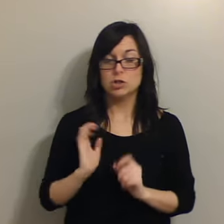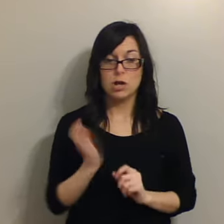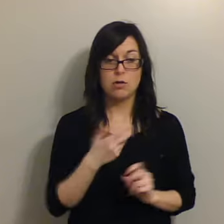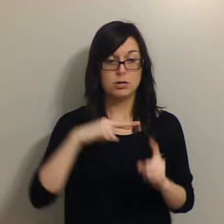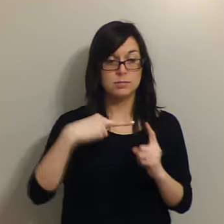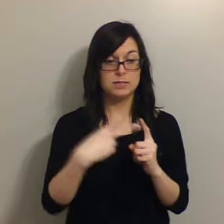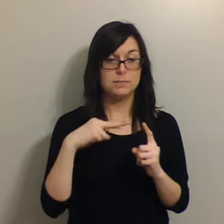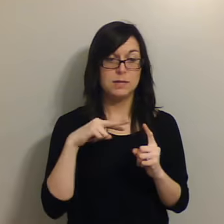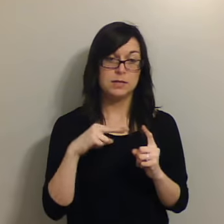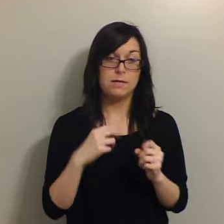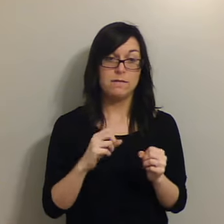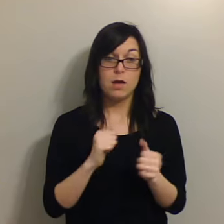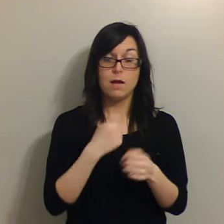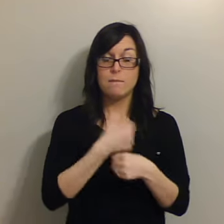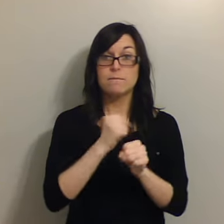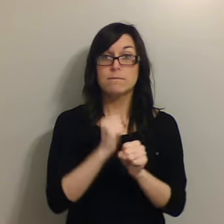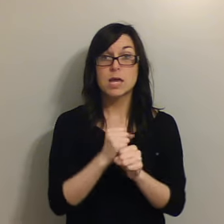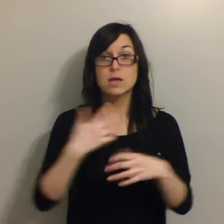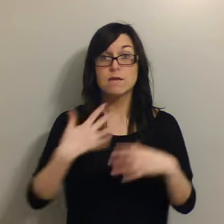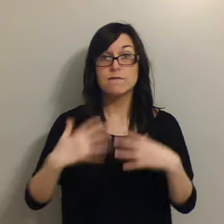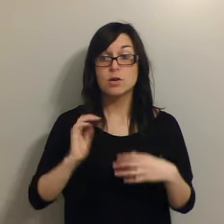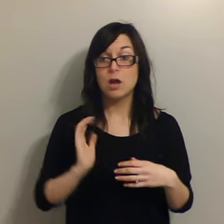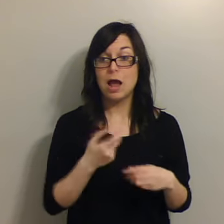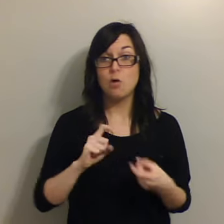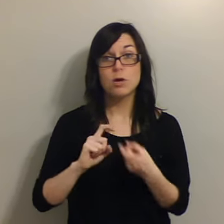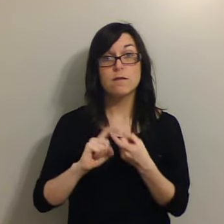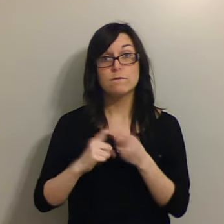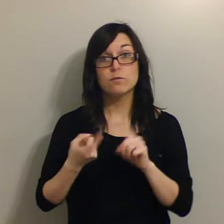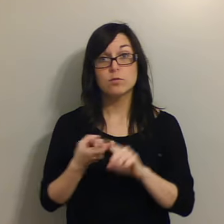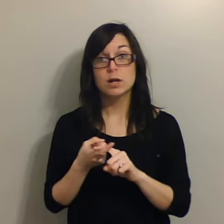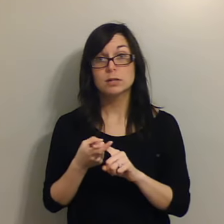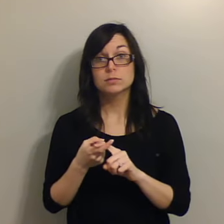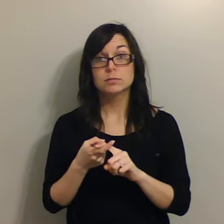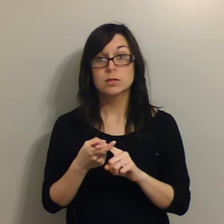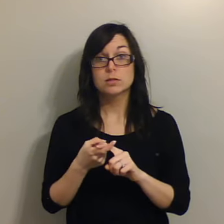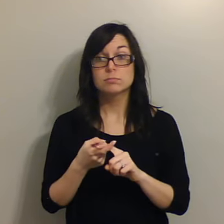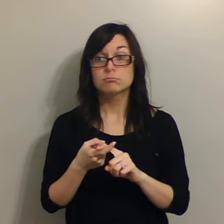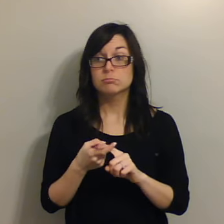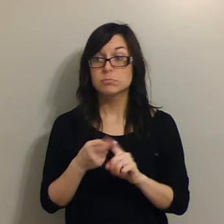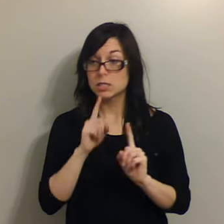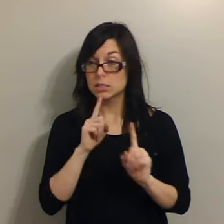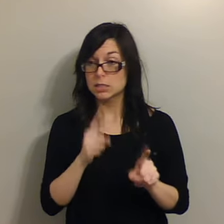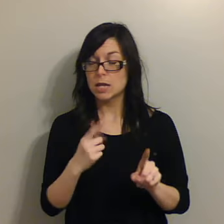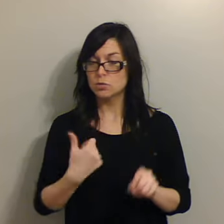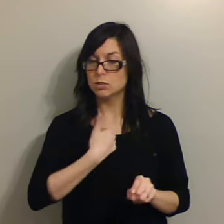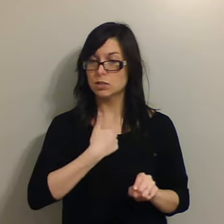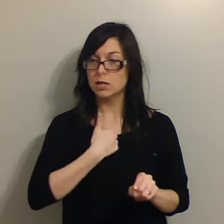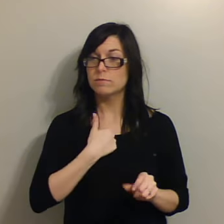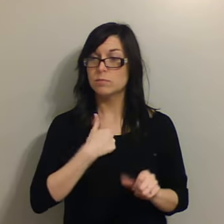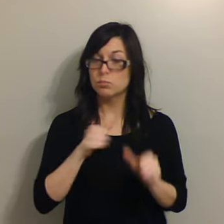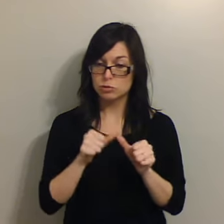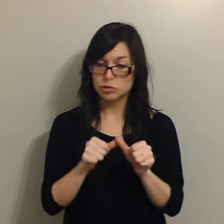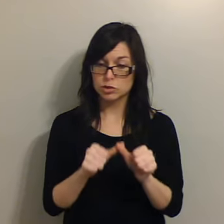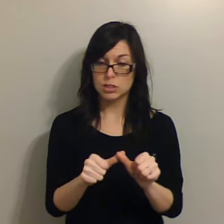that's telling us, pursue with caution, but proceed. A warning, if you will, that says clearly and